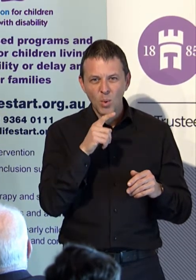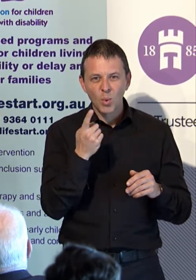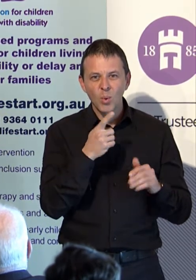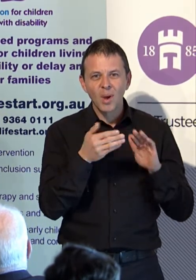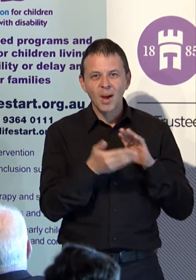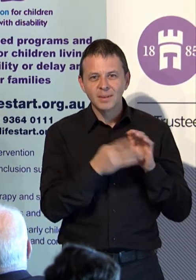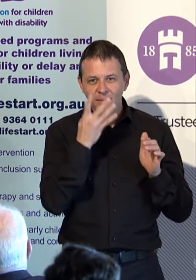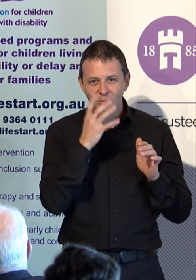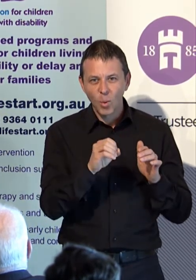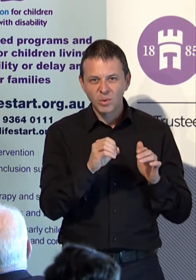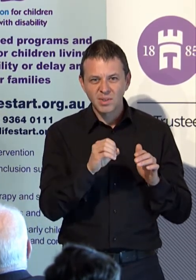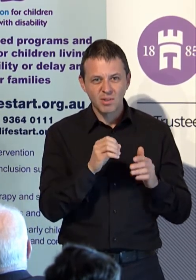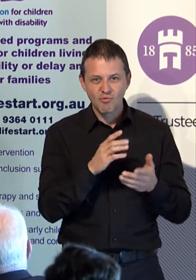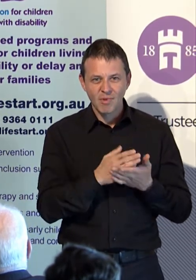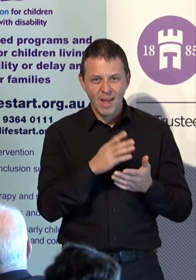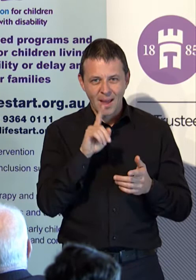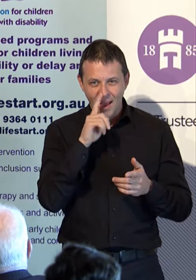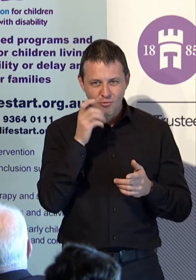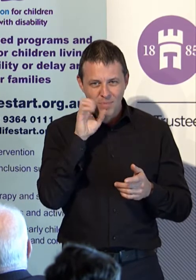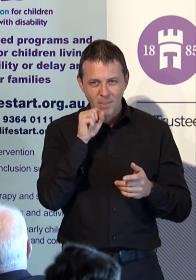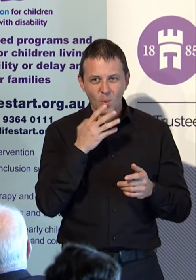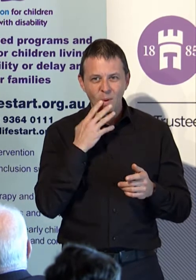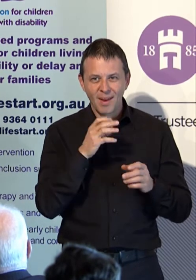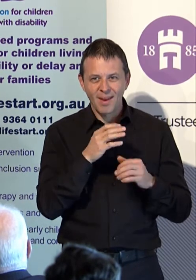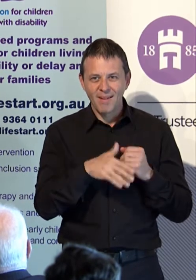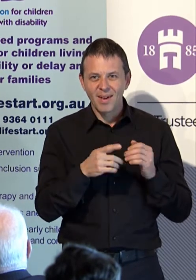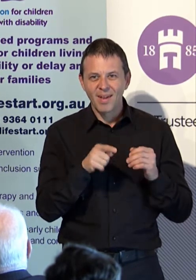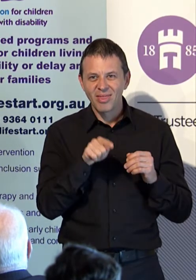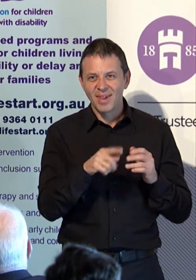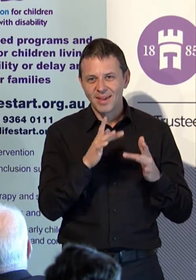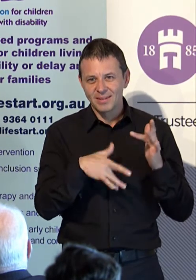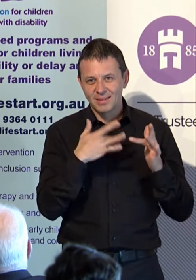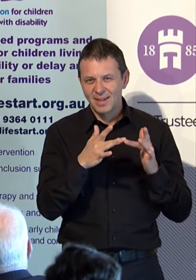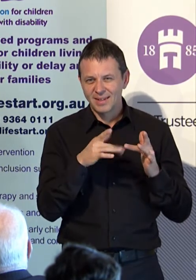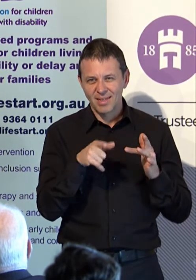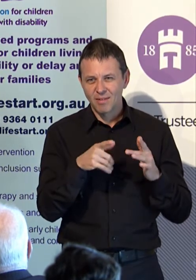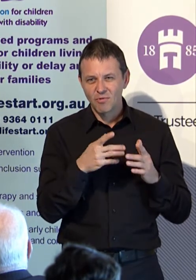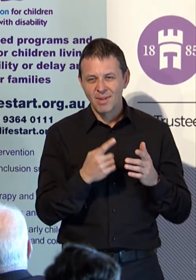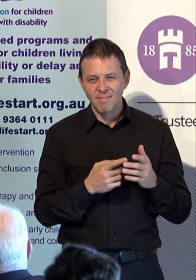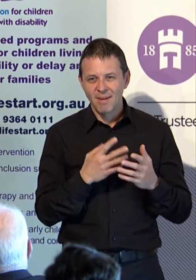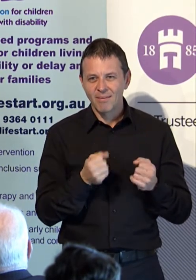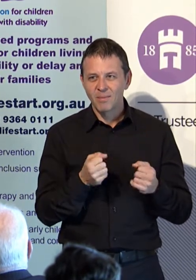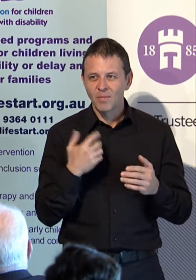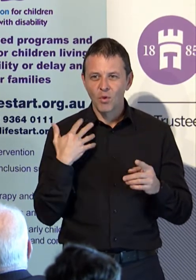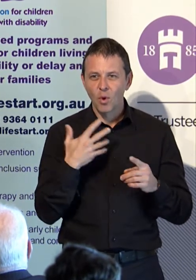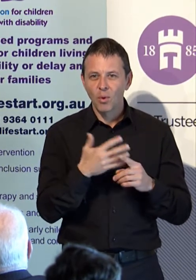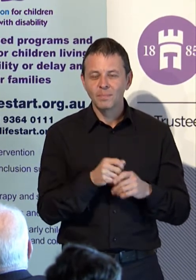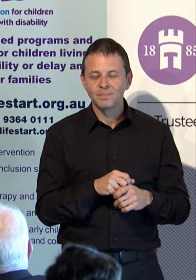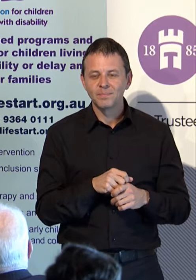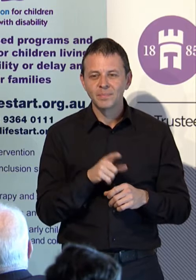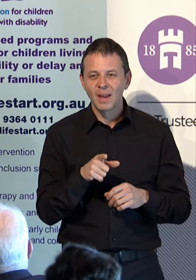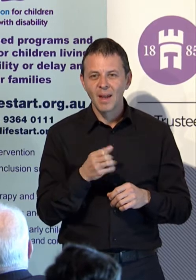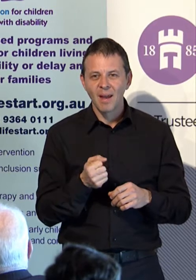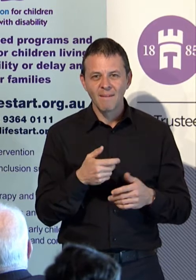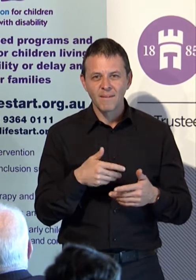wasn't around. The internet has been with us for a long time. We have almost unlimited